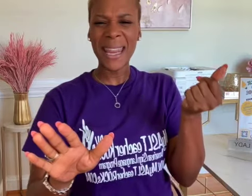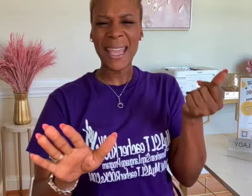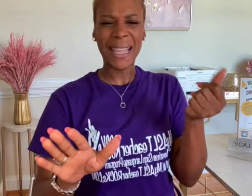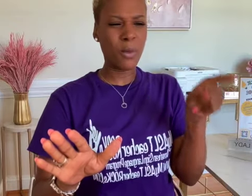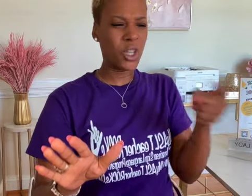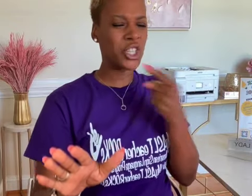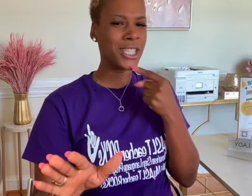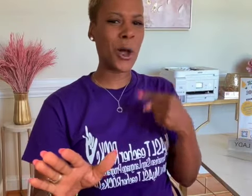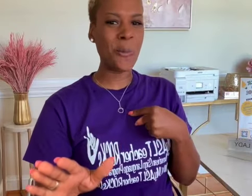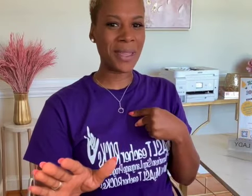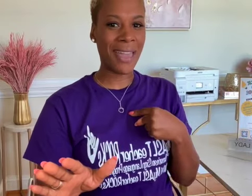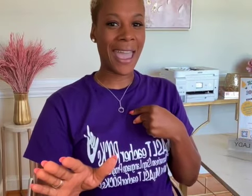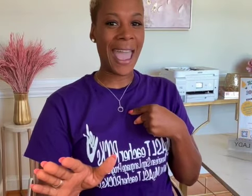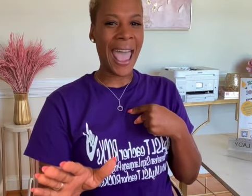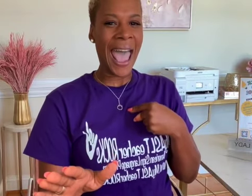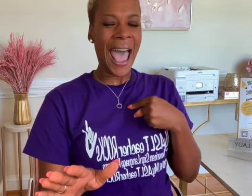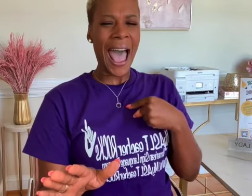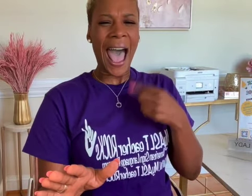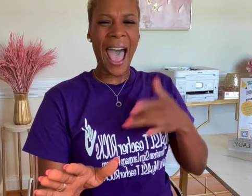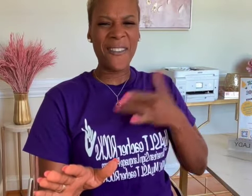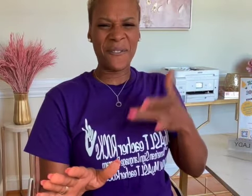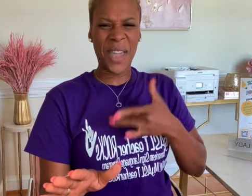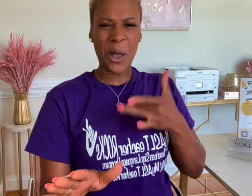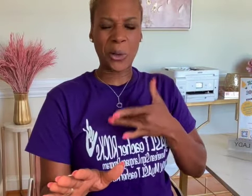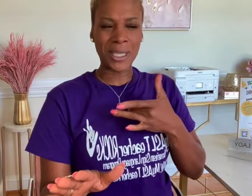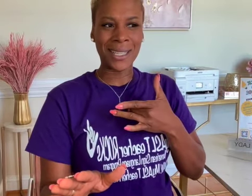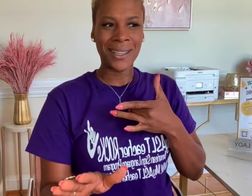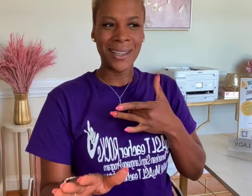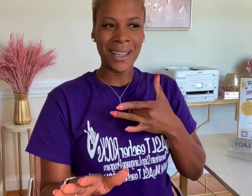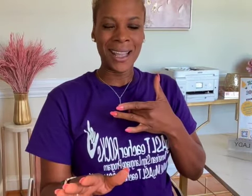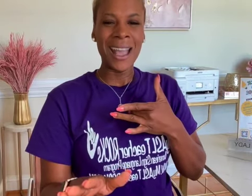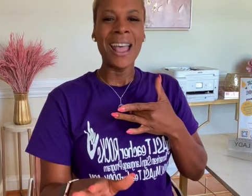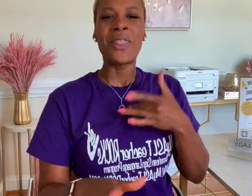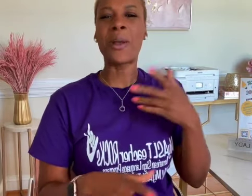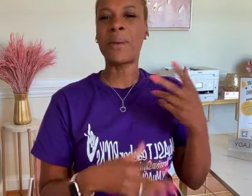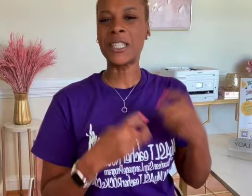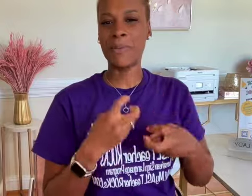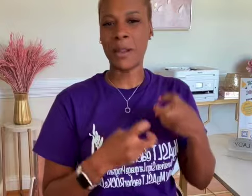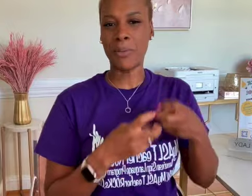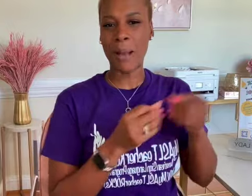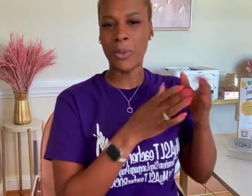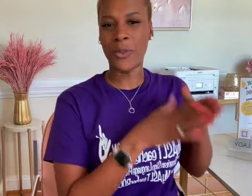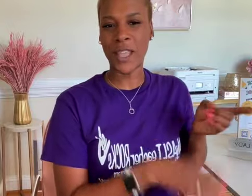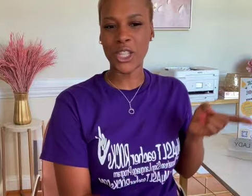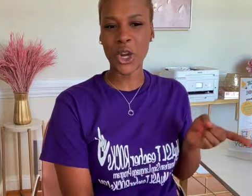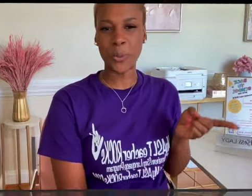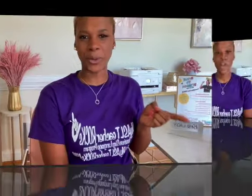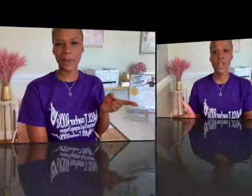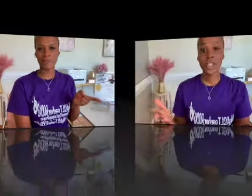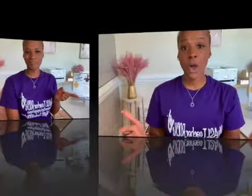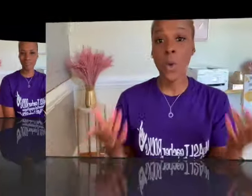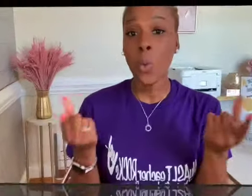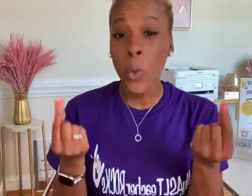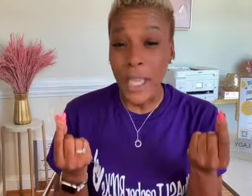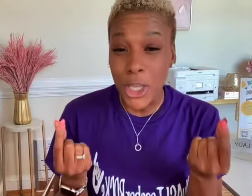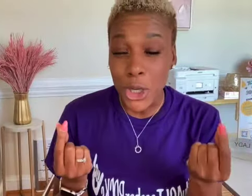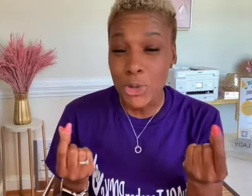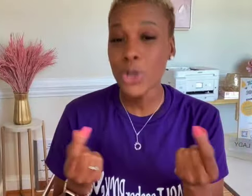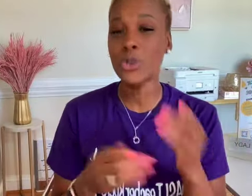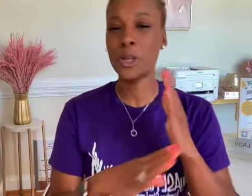Immediately when she told me that, I felt there must have been a problem with the interpreter. So what can you do to